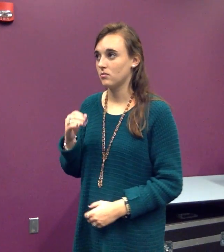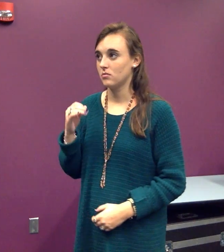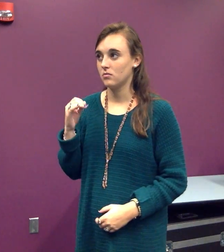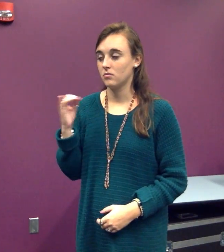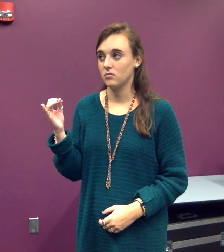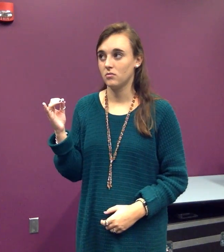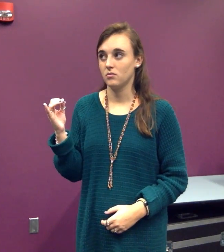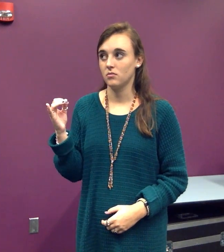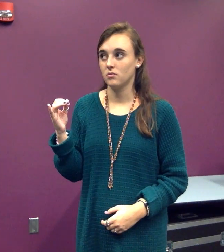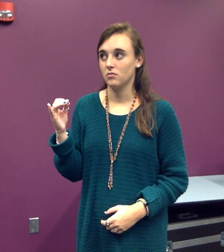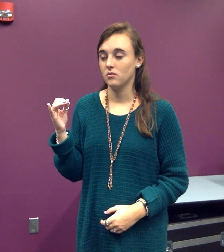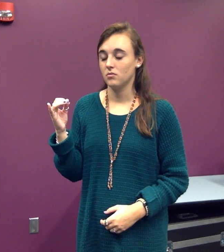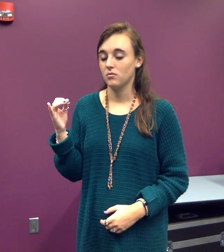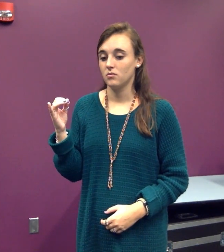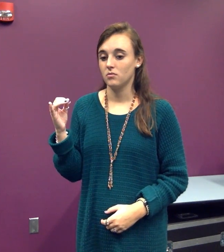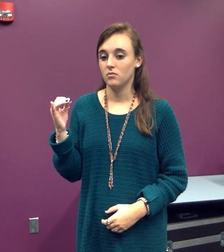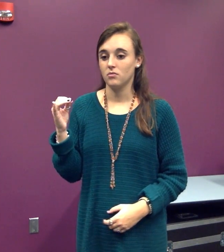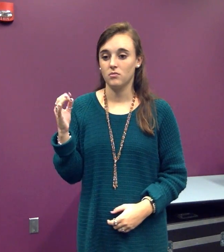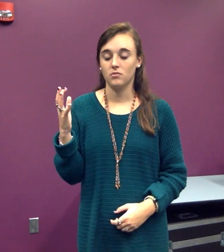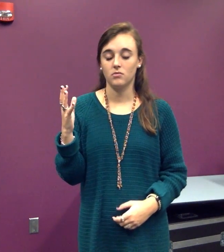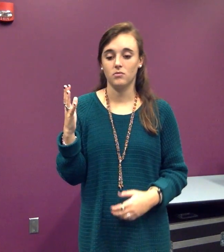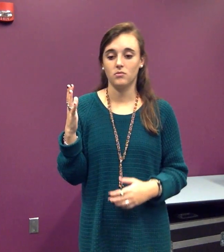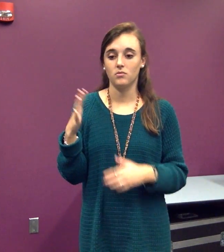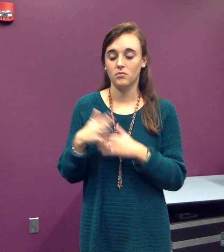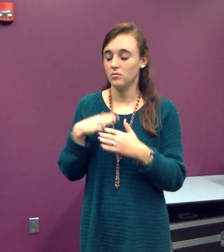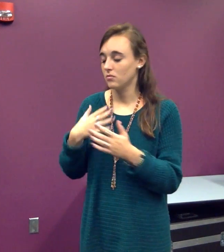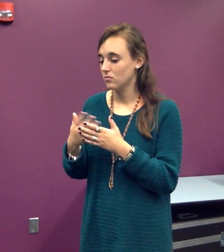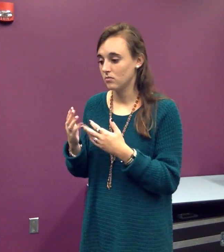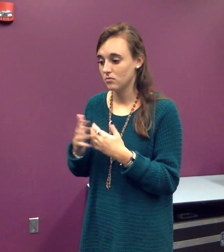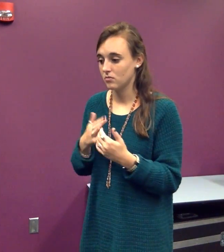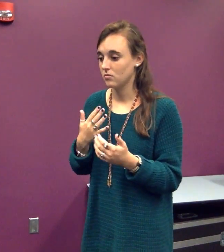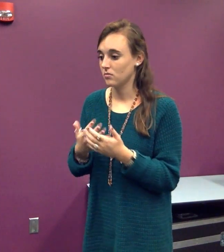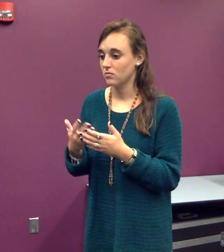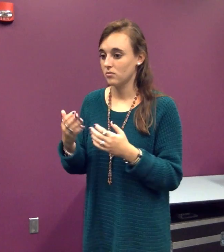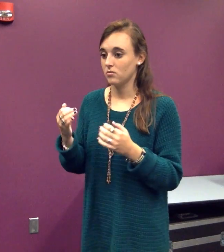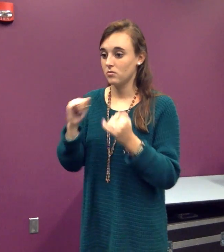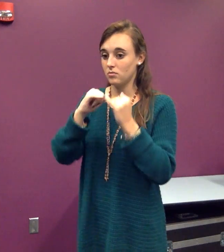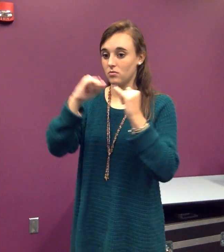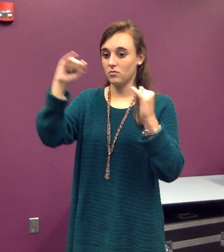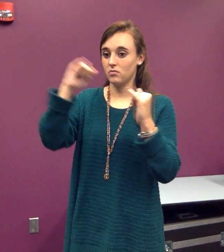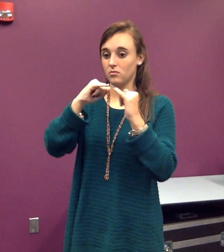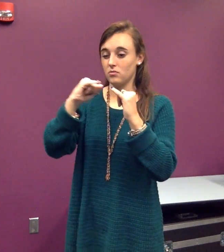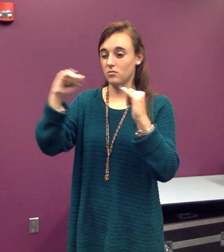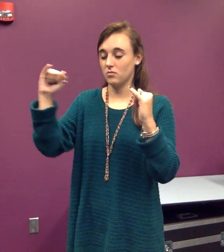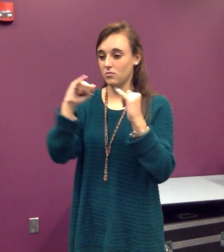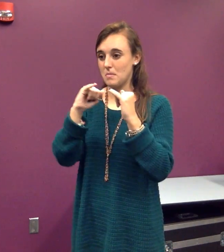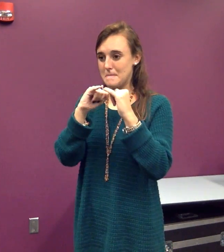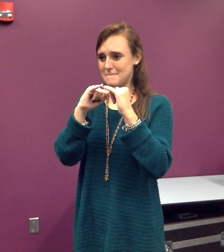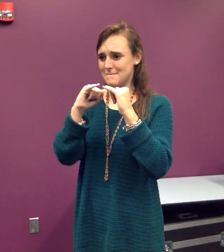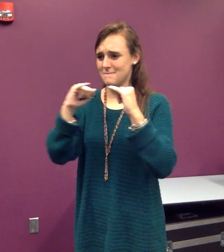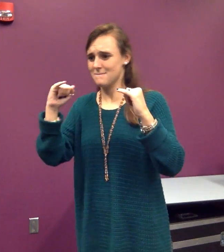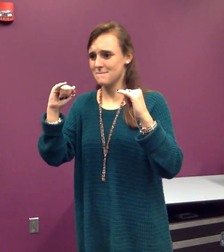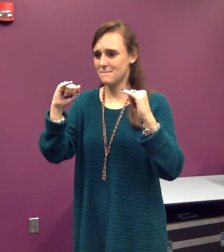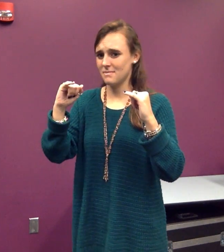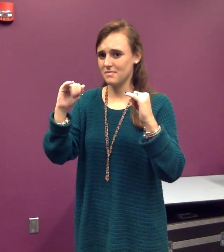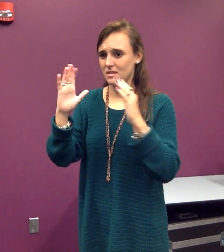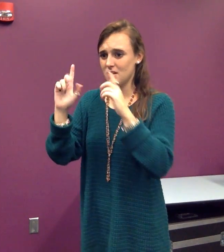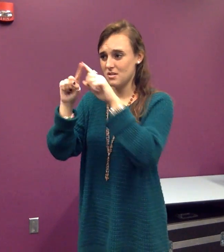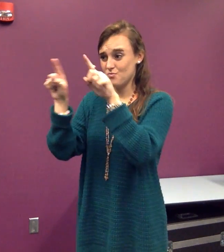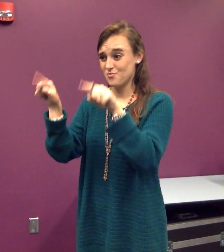bump into another square, you stop drawing where it touches and continue drawing where the line comes out the